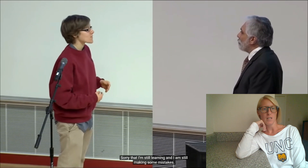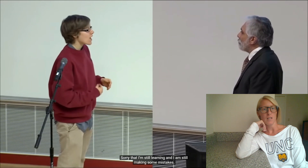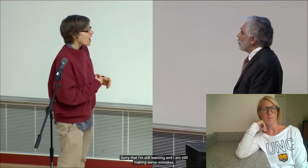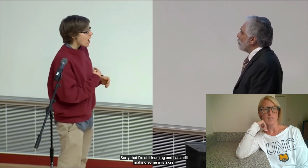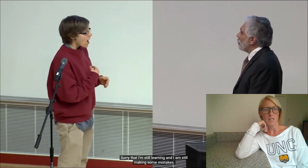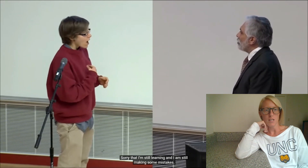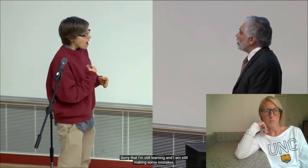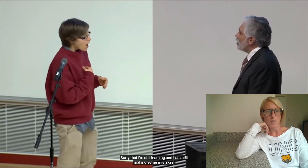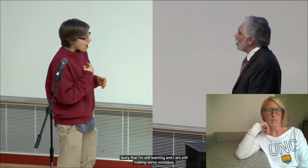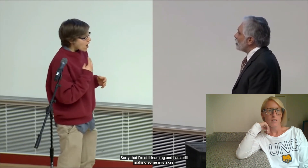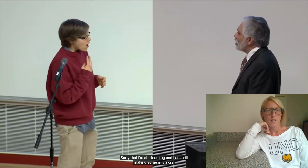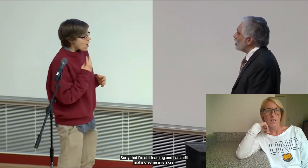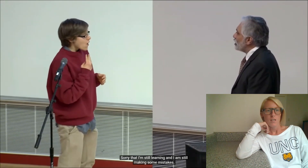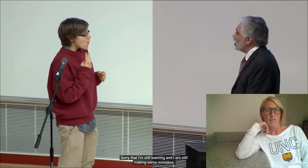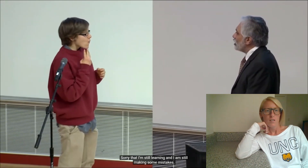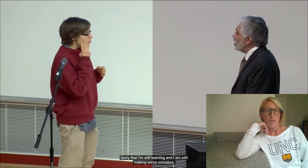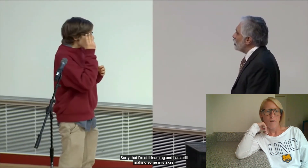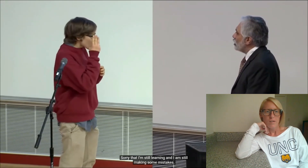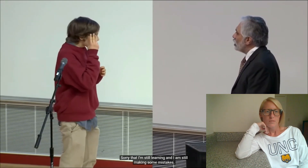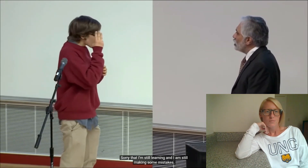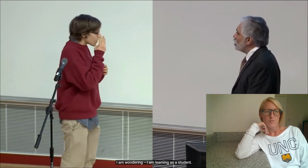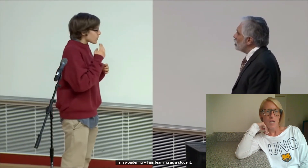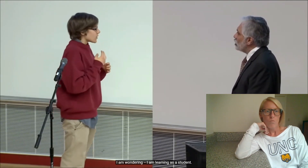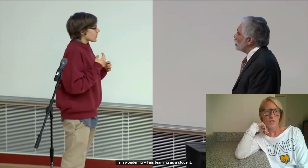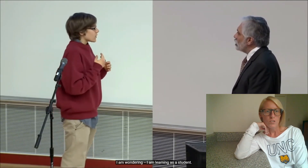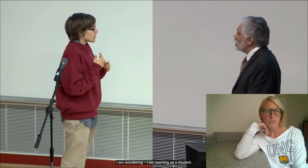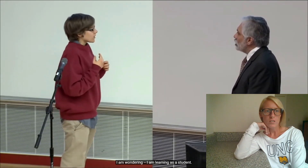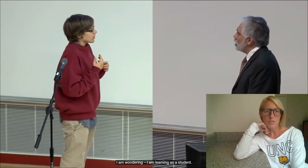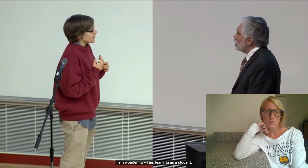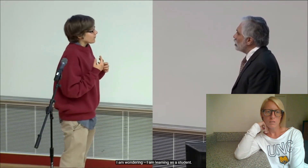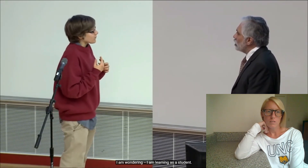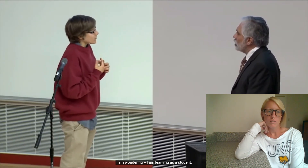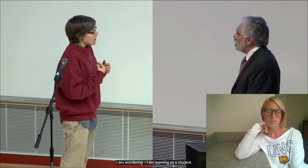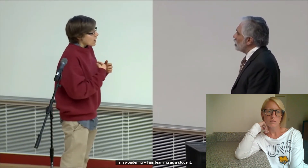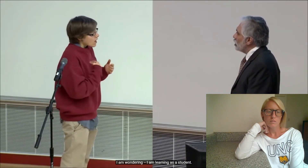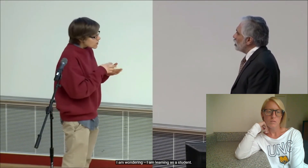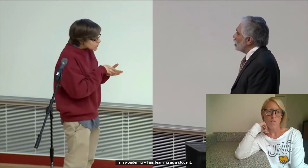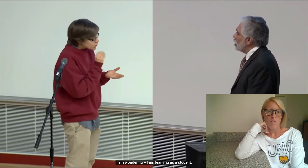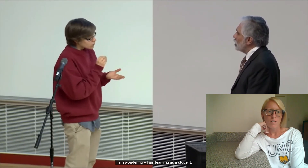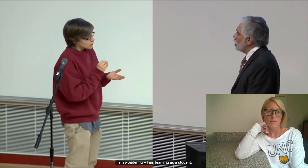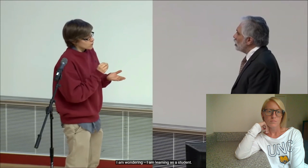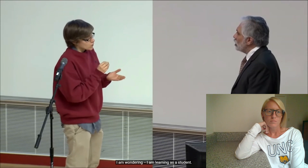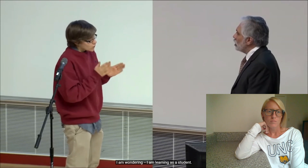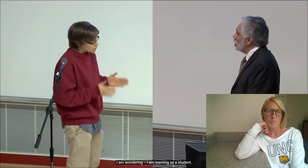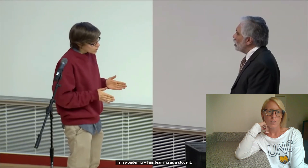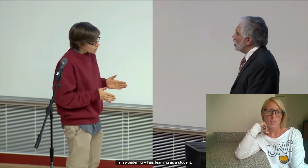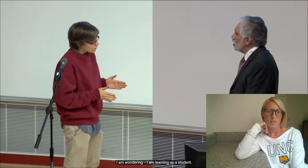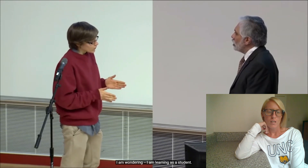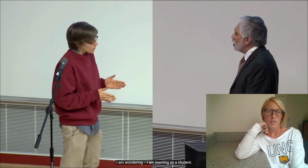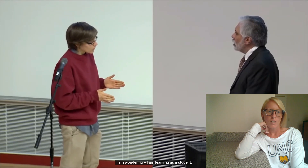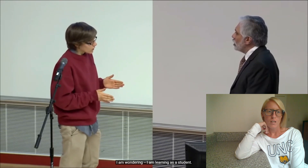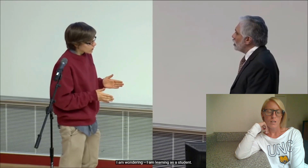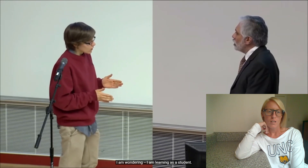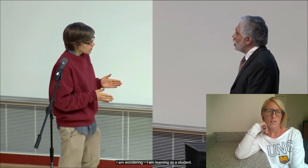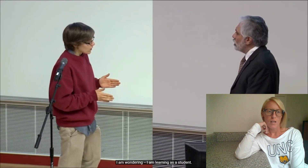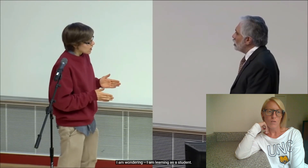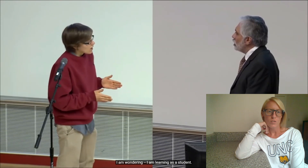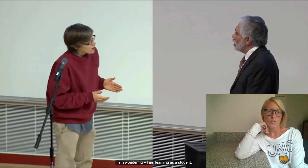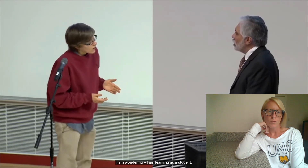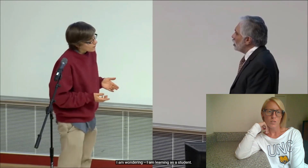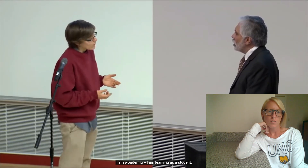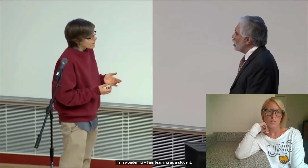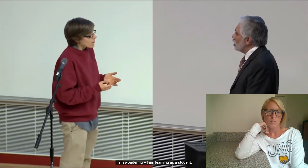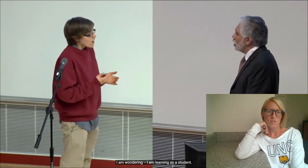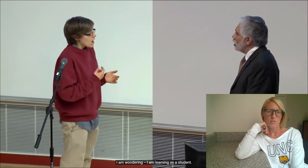Struggles and I made a lot of mistakes, but I'm wondering, I'm learning as a student.